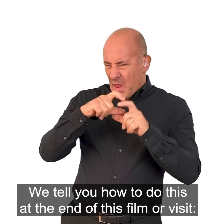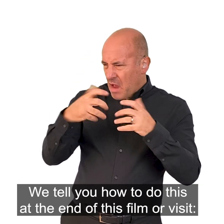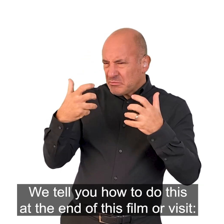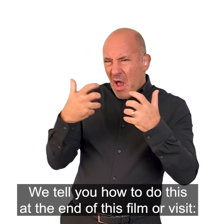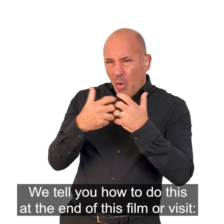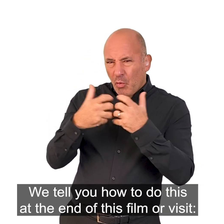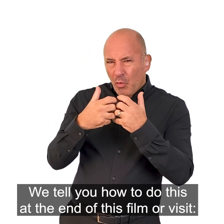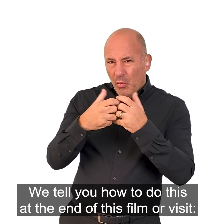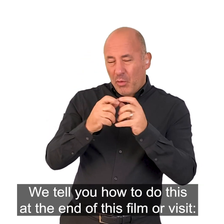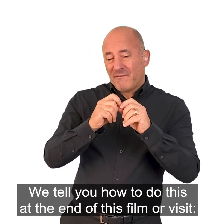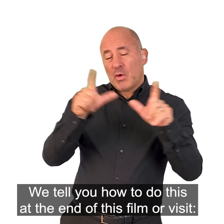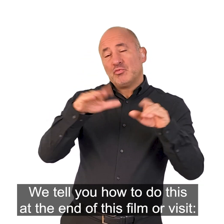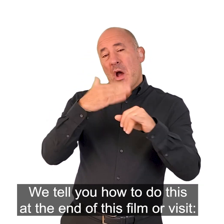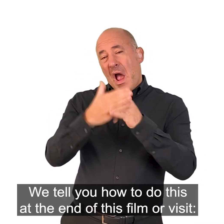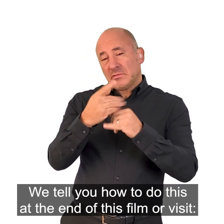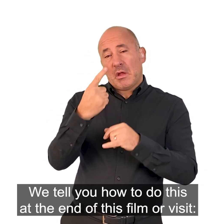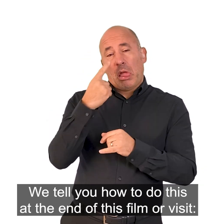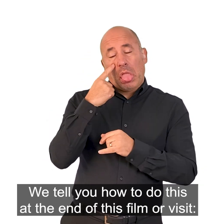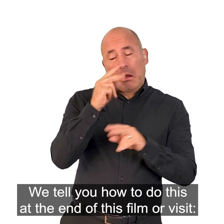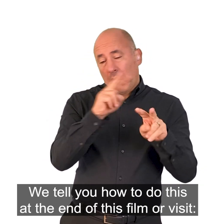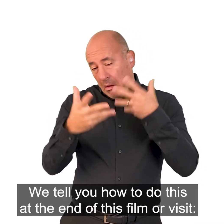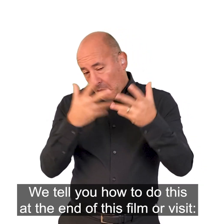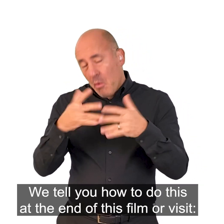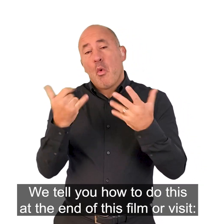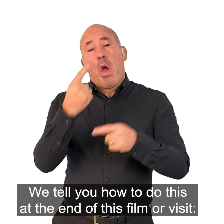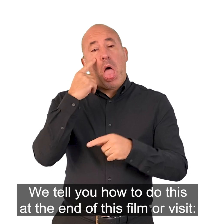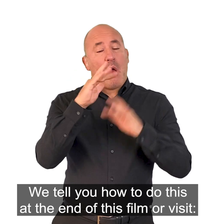We tell you how to do this at the end of this film, or visit